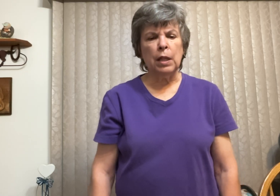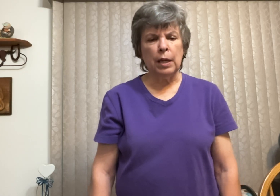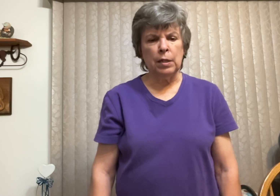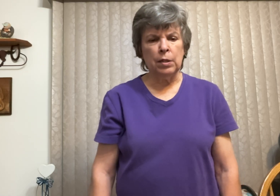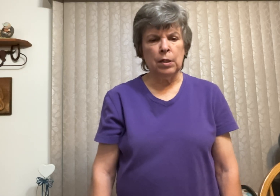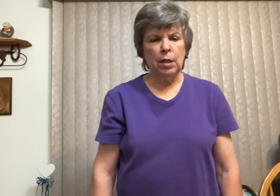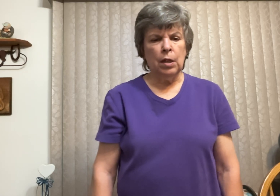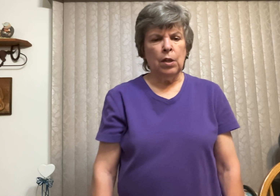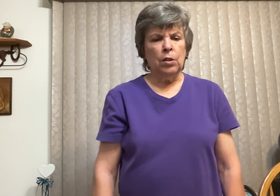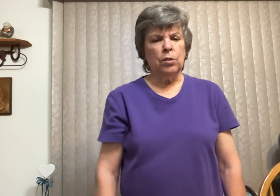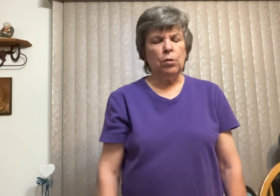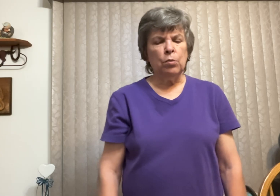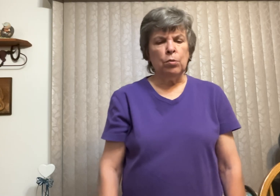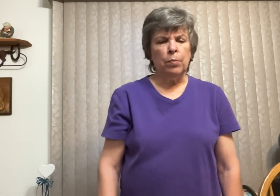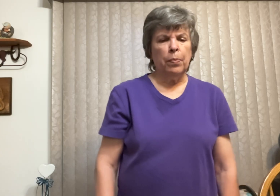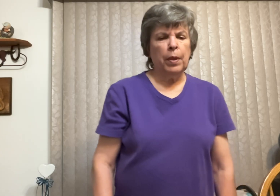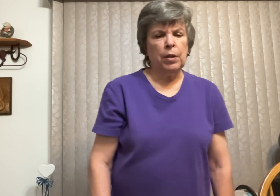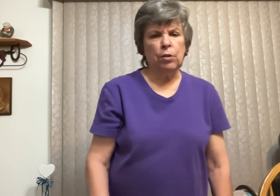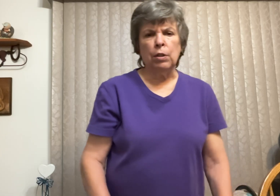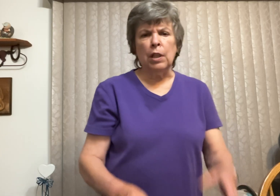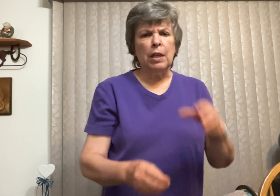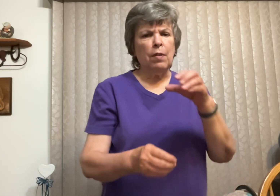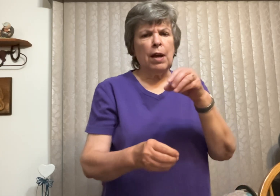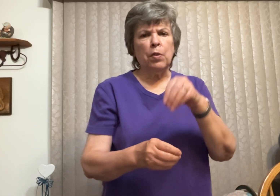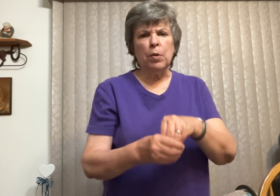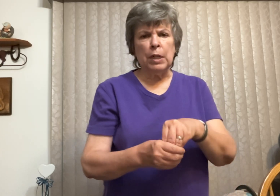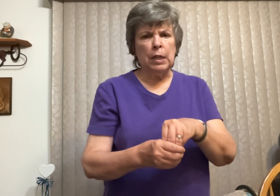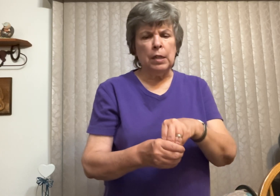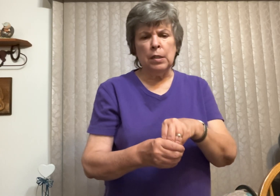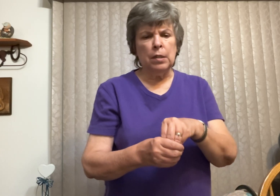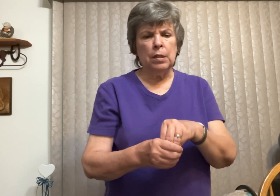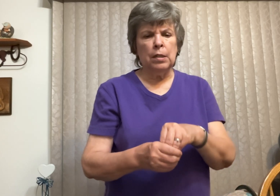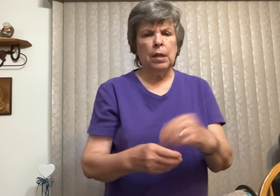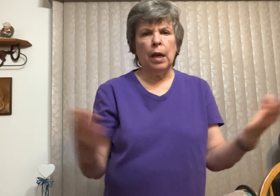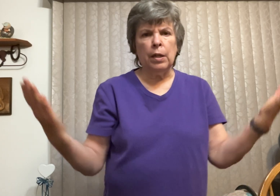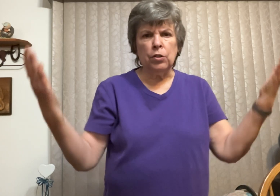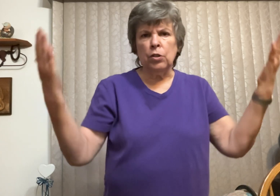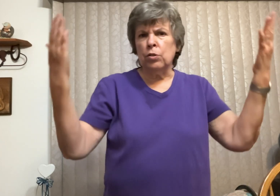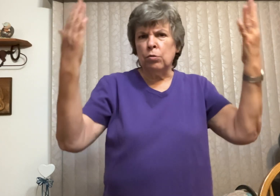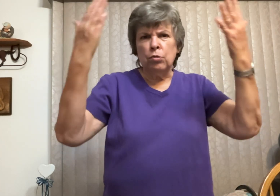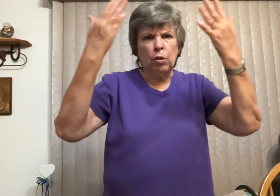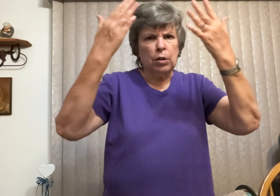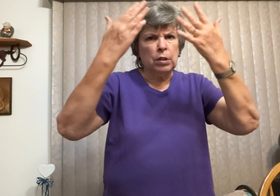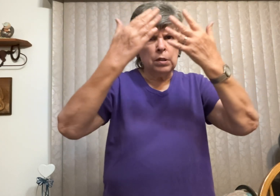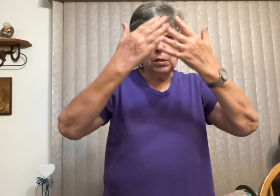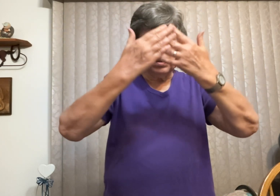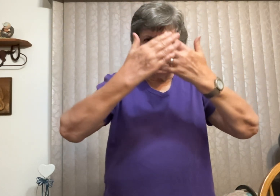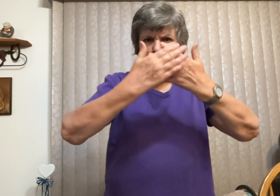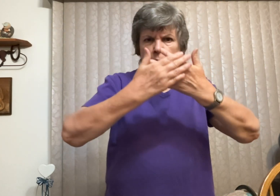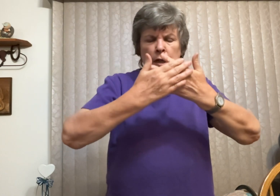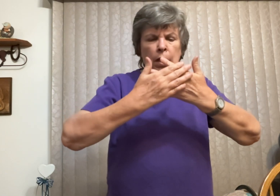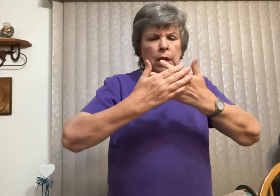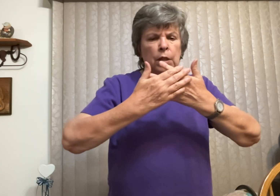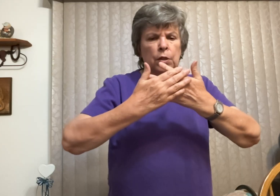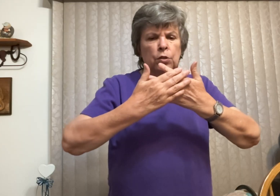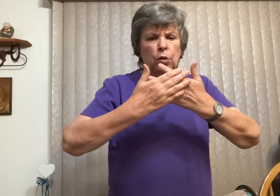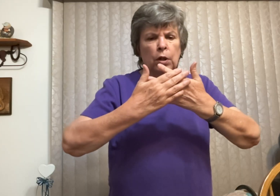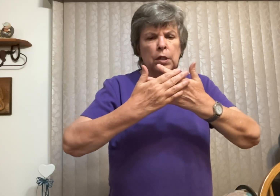light. So you can leave out the word in and just do darkness. In the